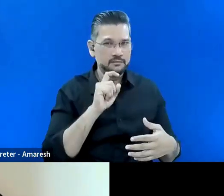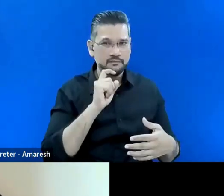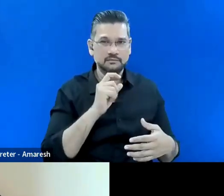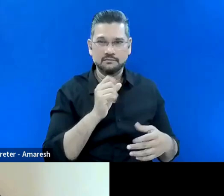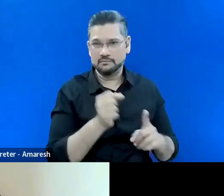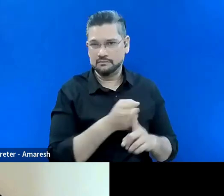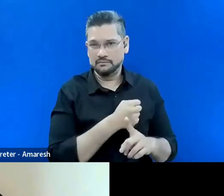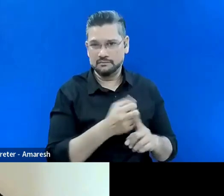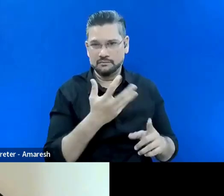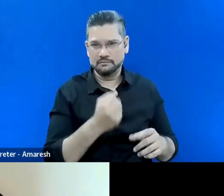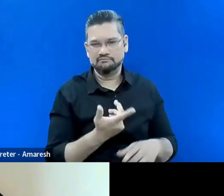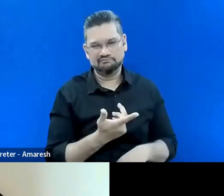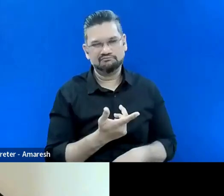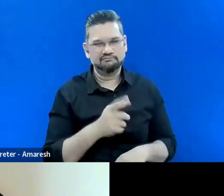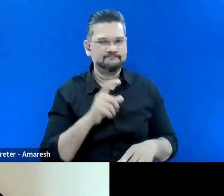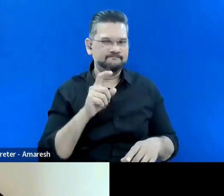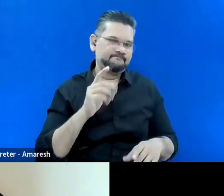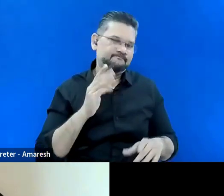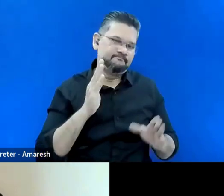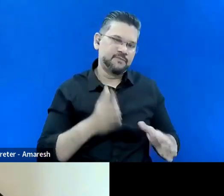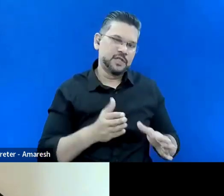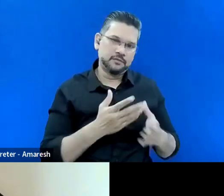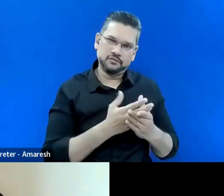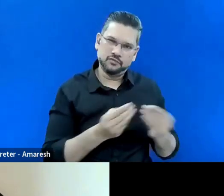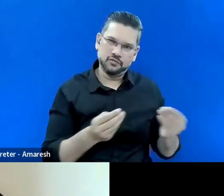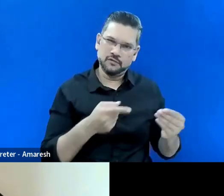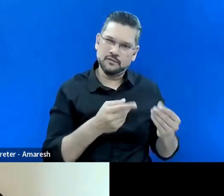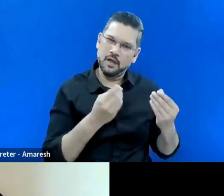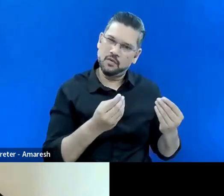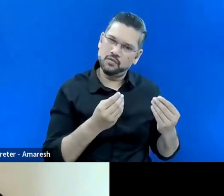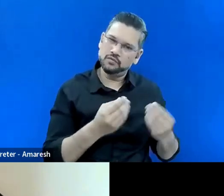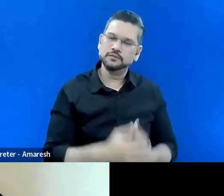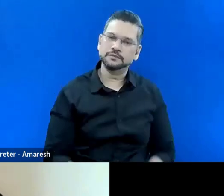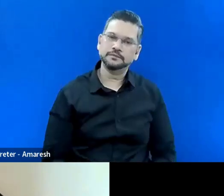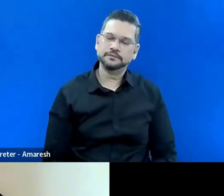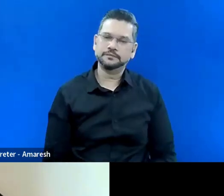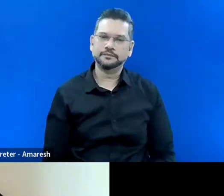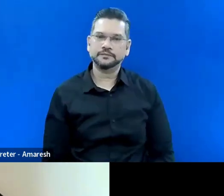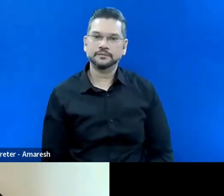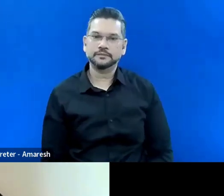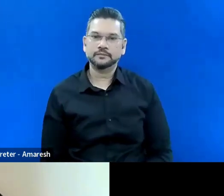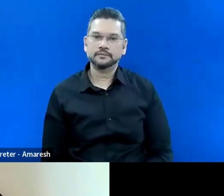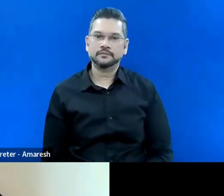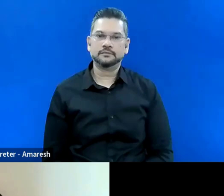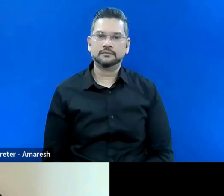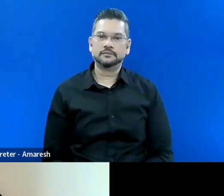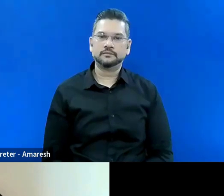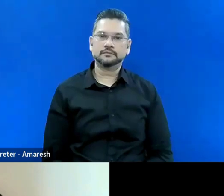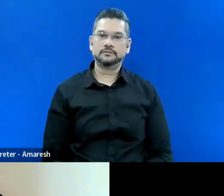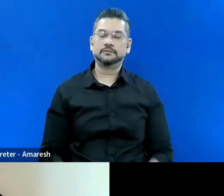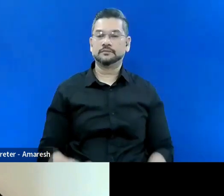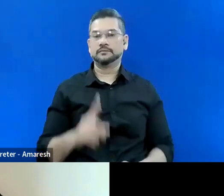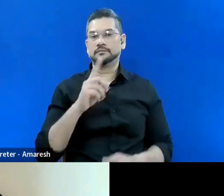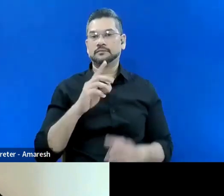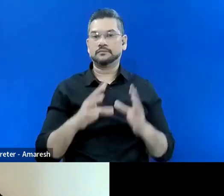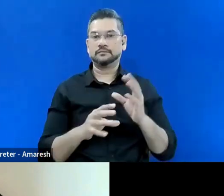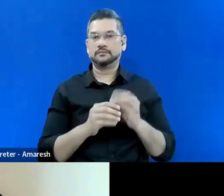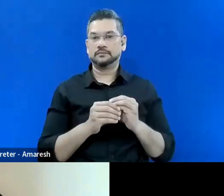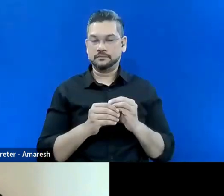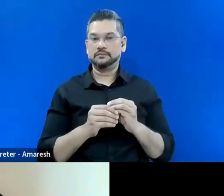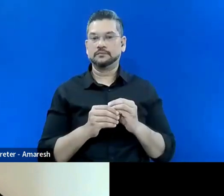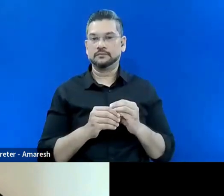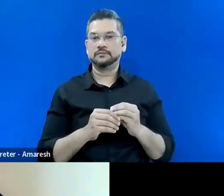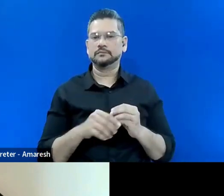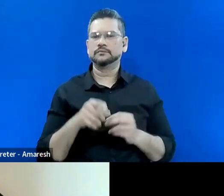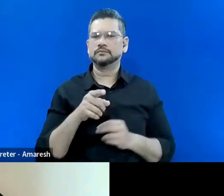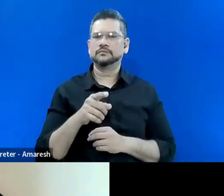And one of the solutions which you mentioned, like working with the cross, I would just add into the the stakeholder part, which you